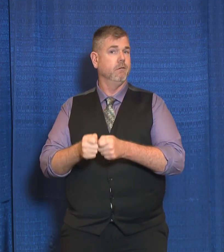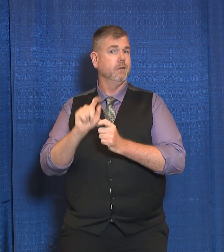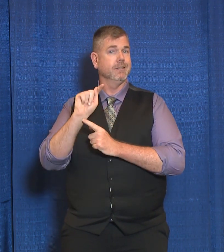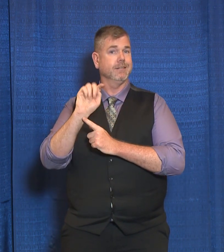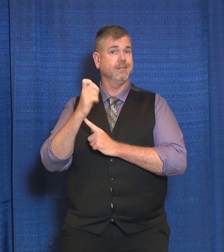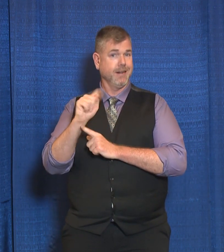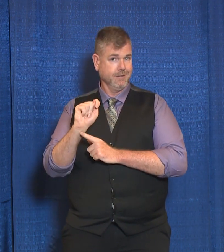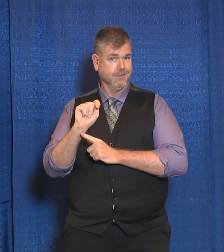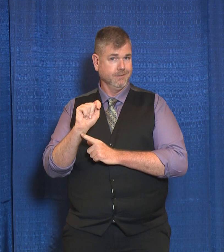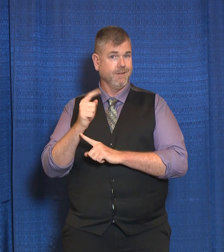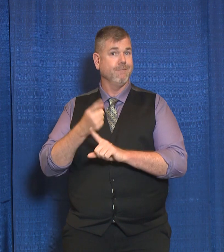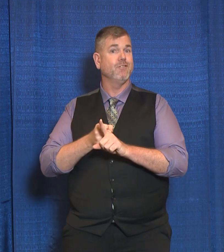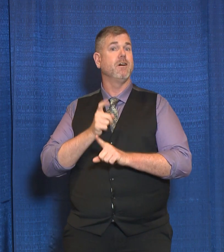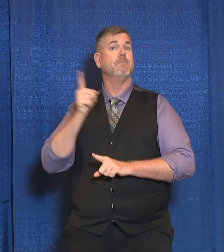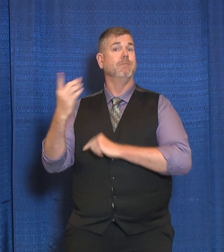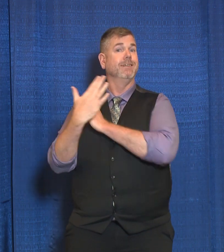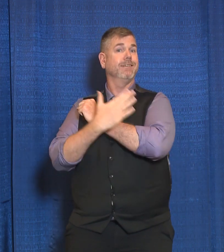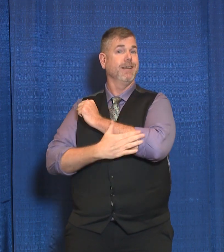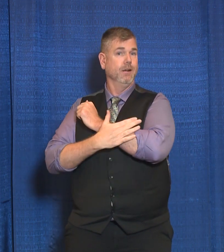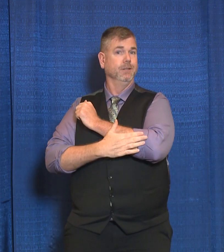available.